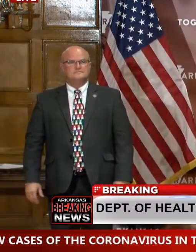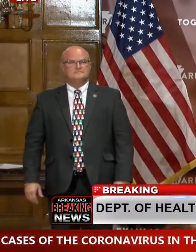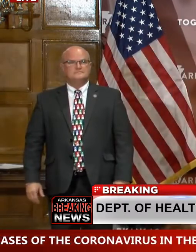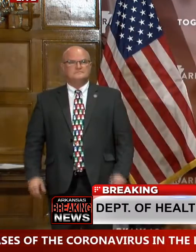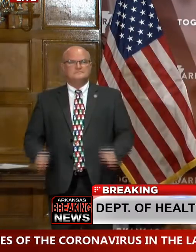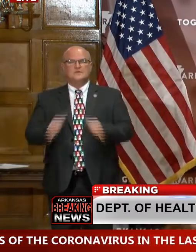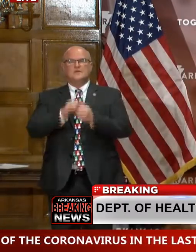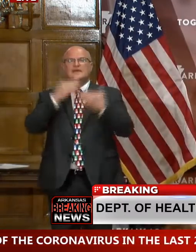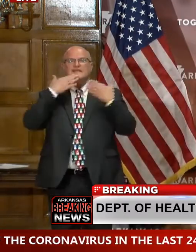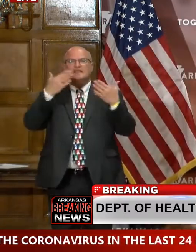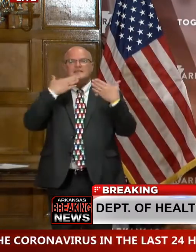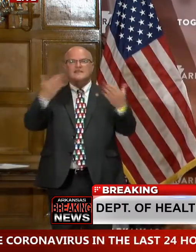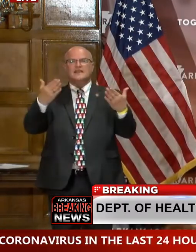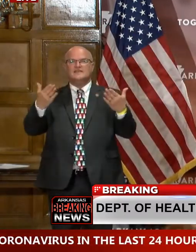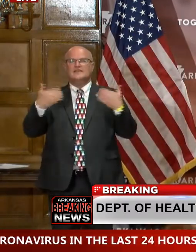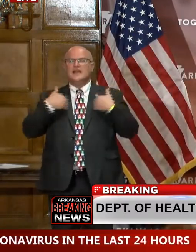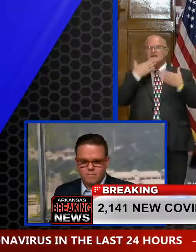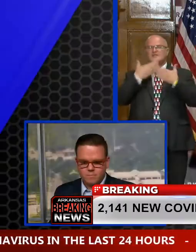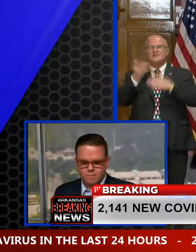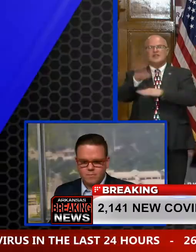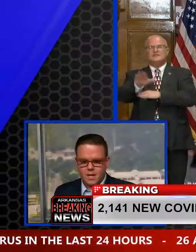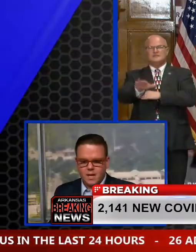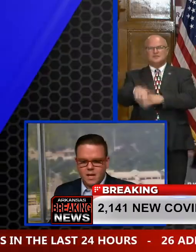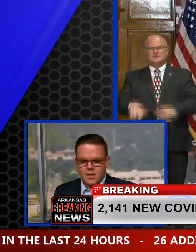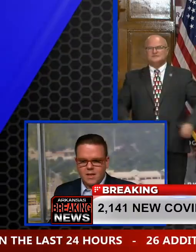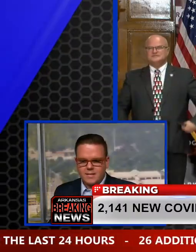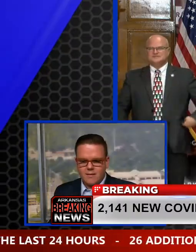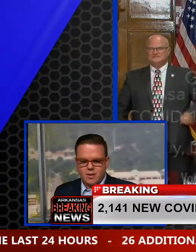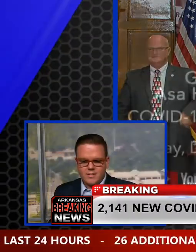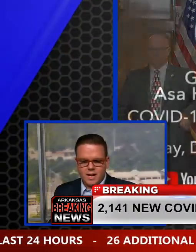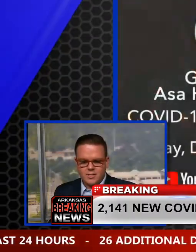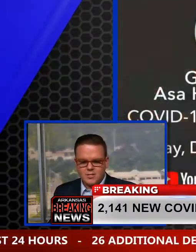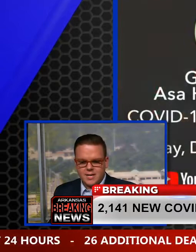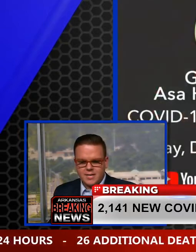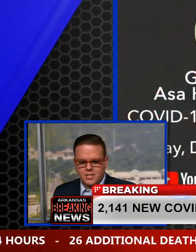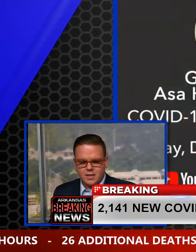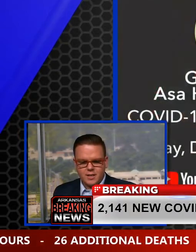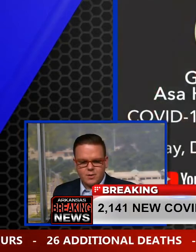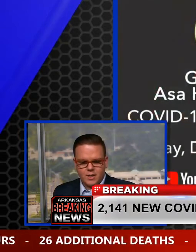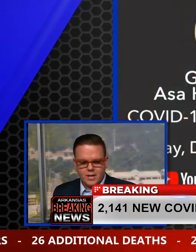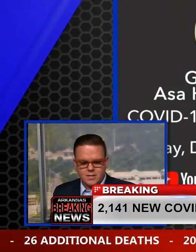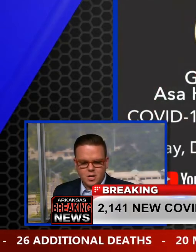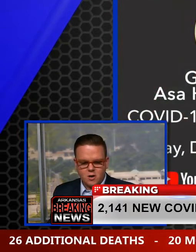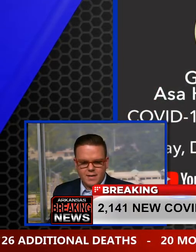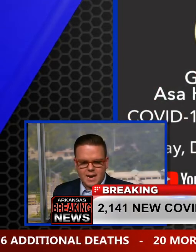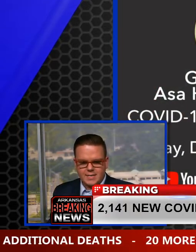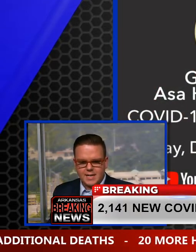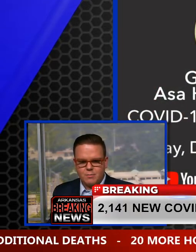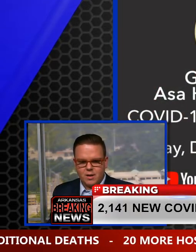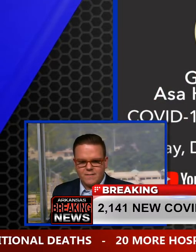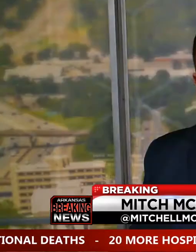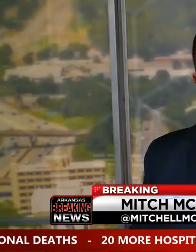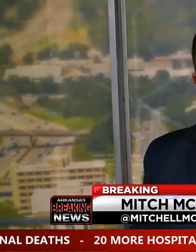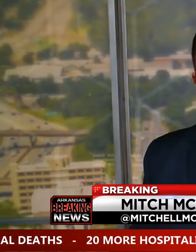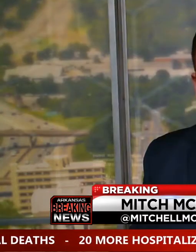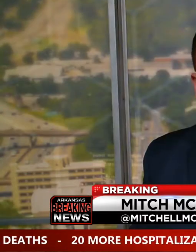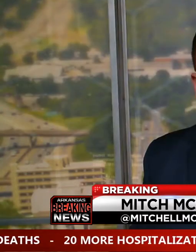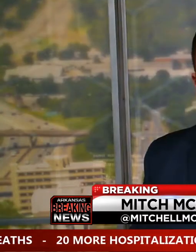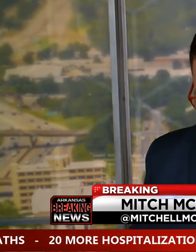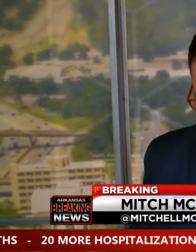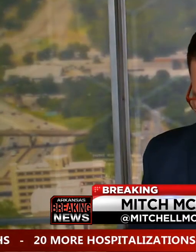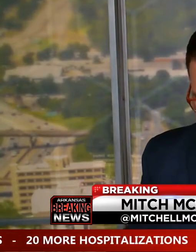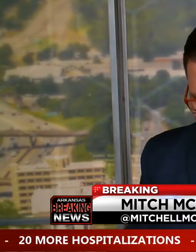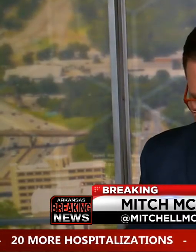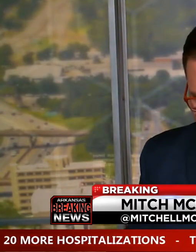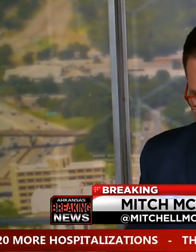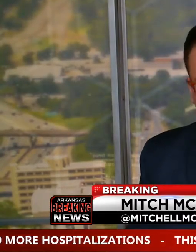With that, thank you. Y'all have a good afternoon. That is Governor Asa Hutchinson. He just delivered his COVID-19 briefing today. He